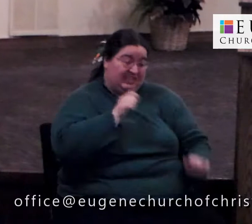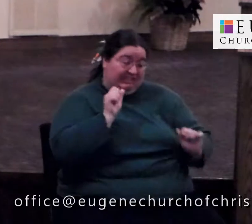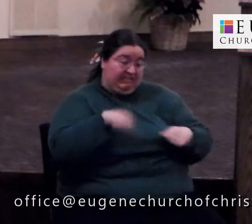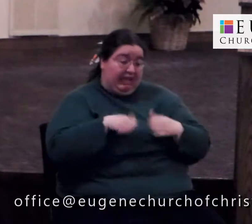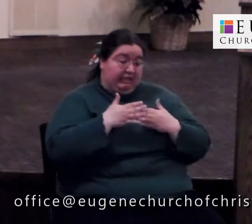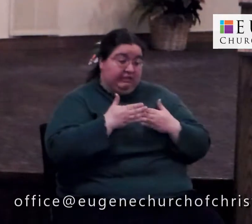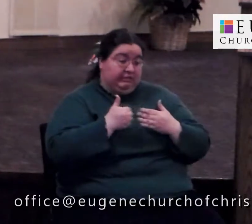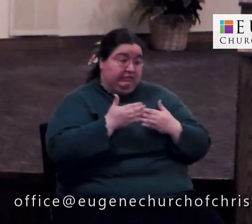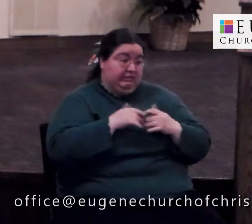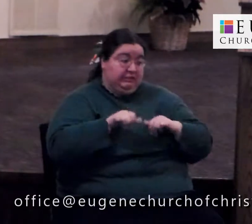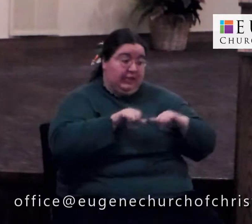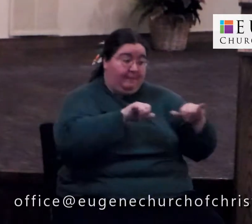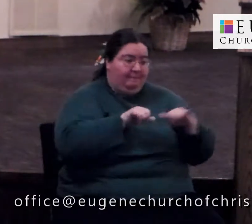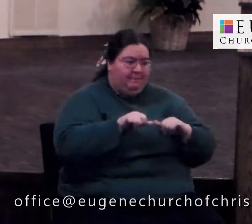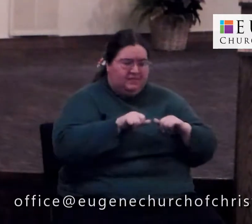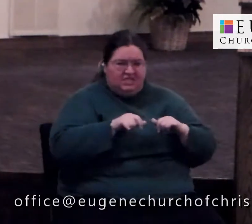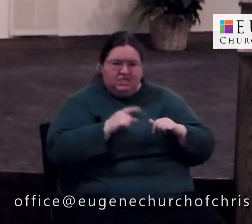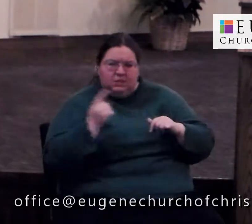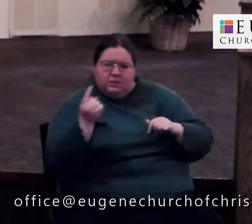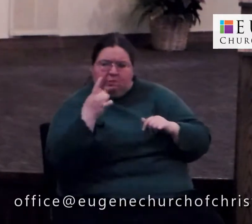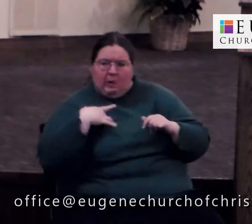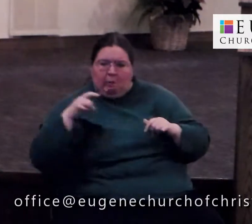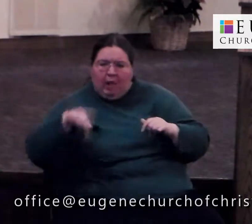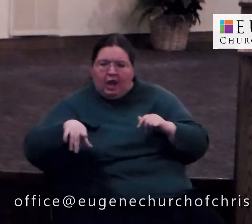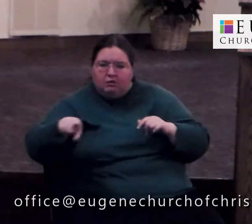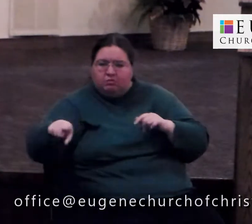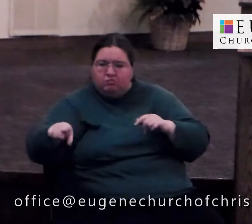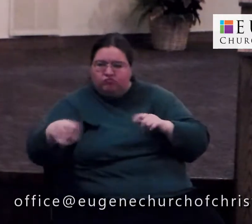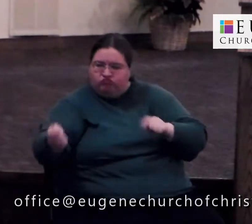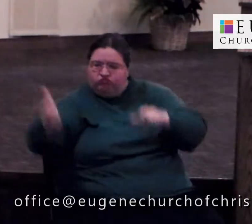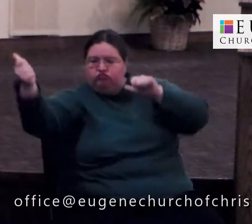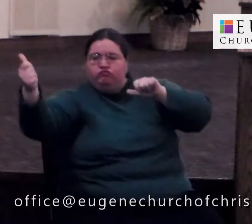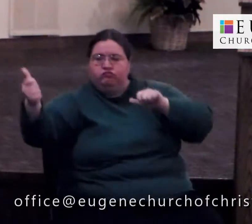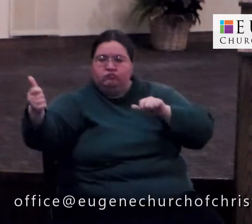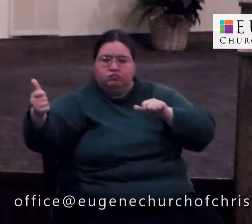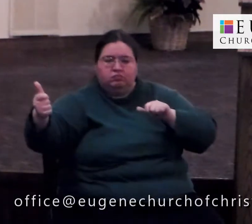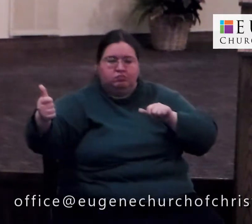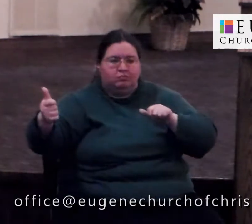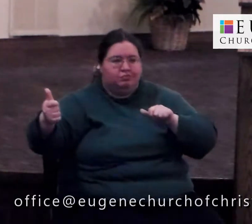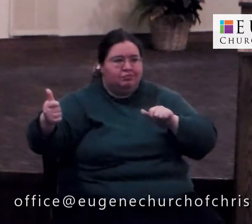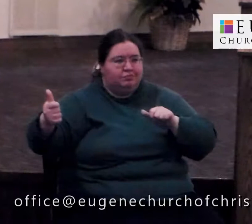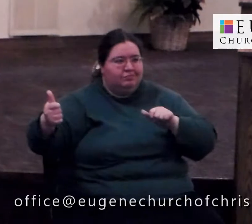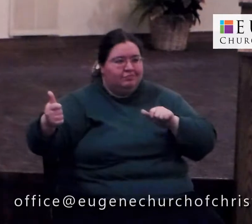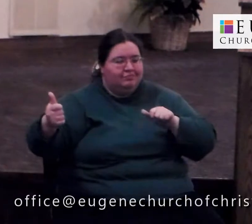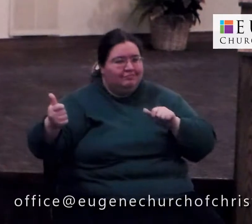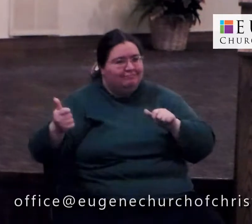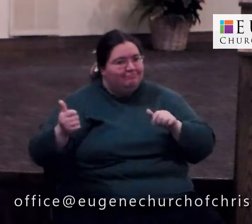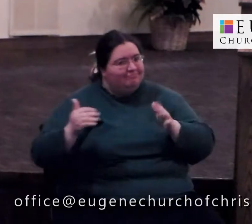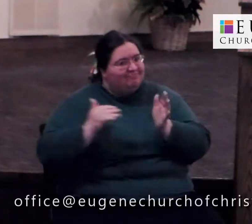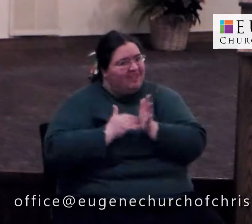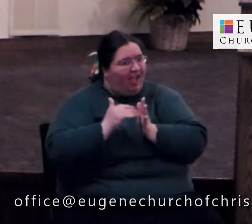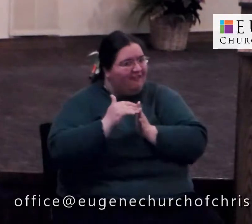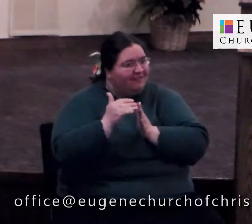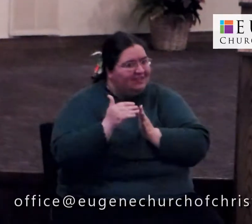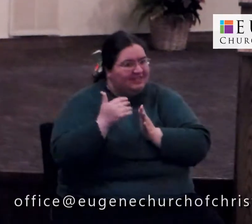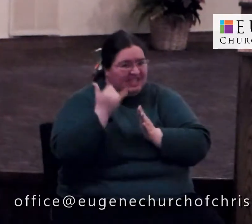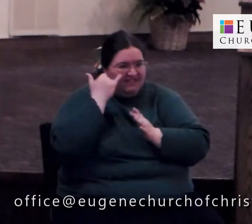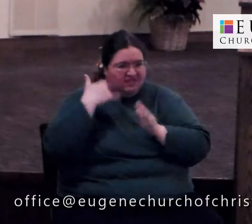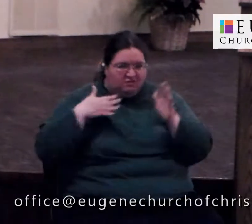that we do not like and make sure that we can do away with it or change it. And too often we miss Jesus in the